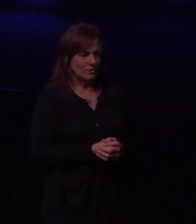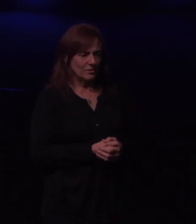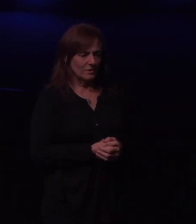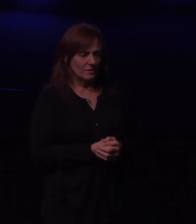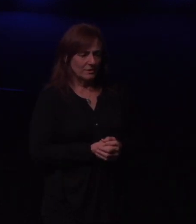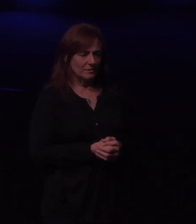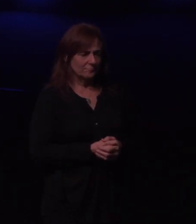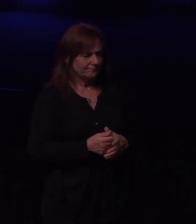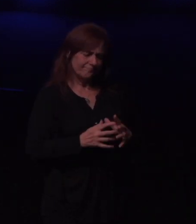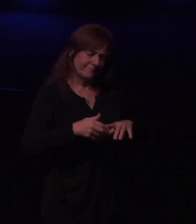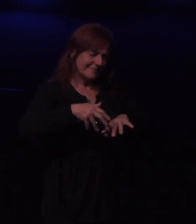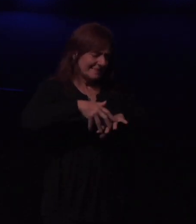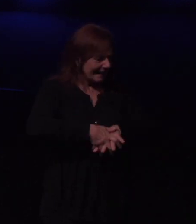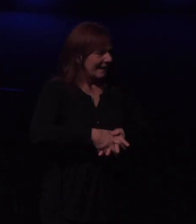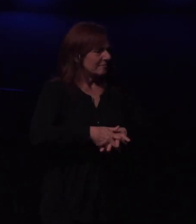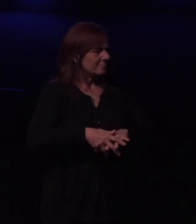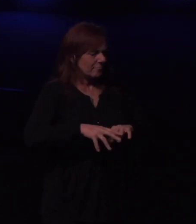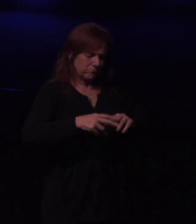Dig in.